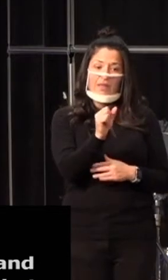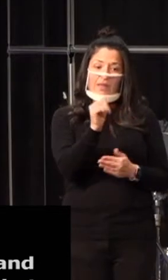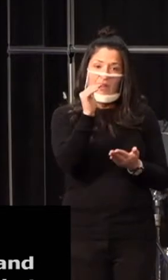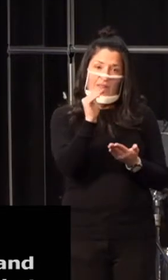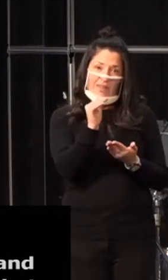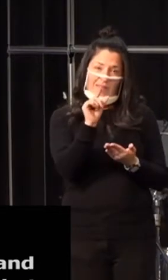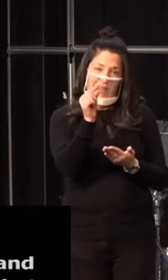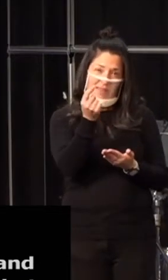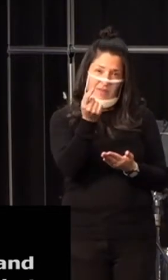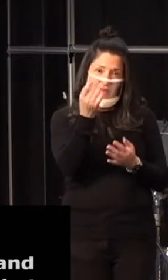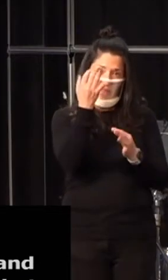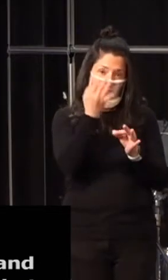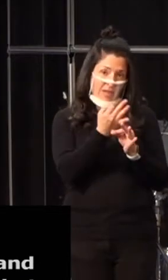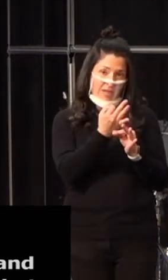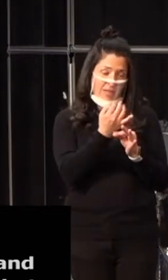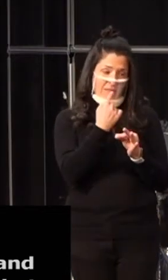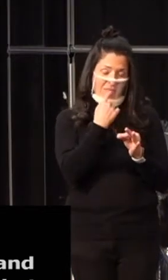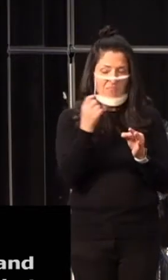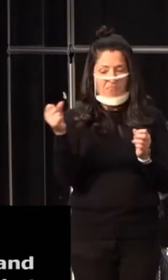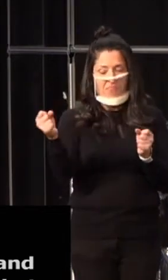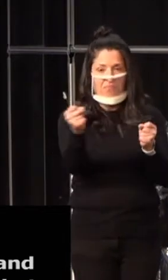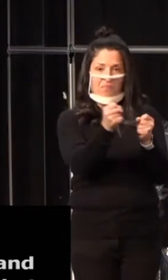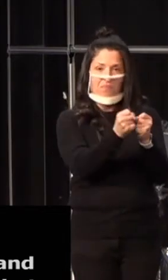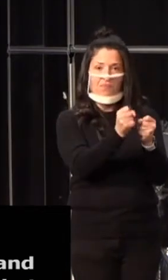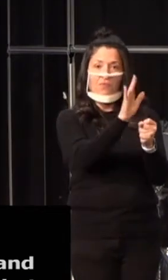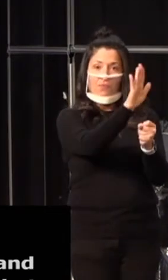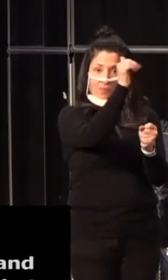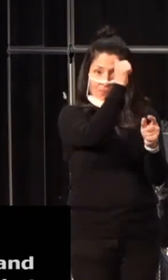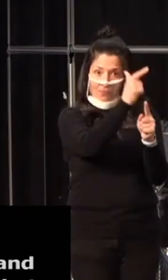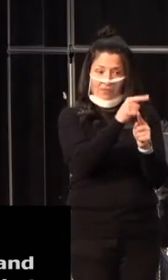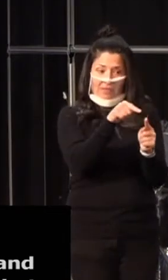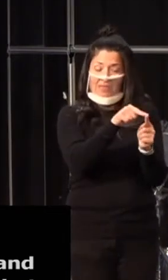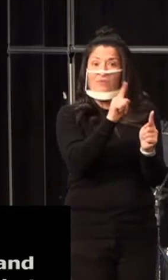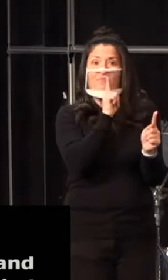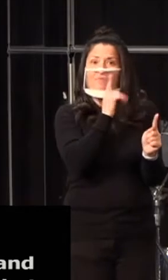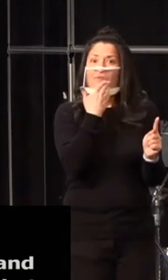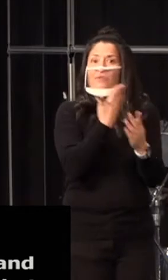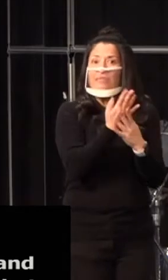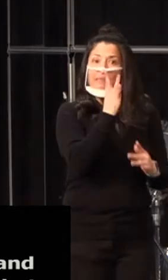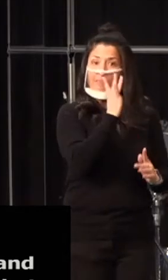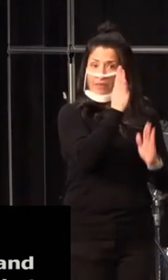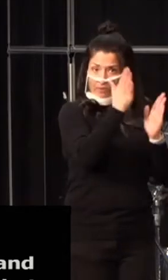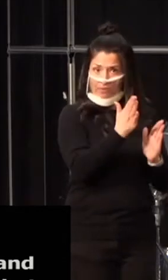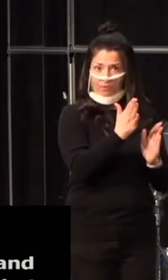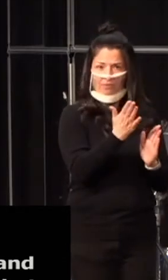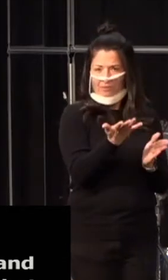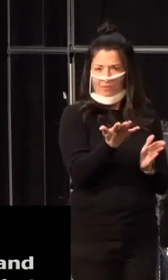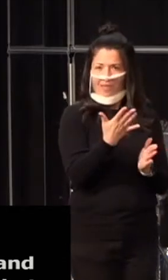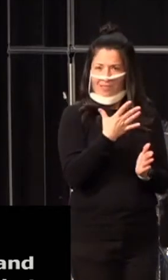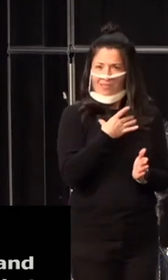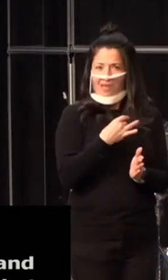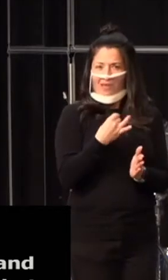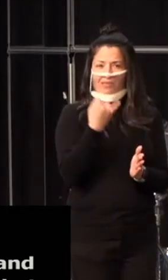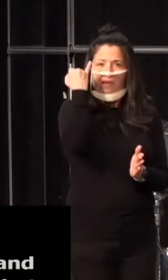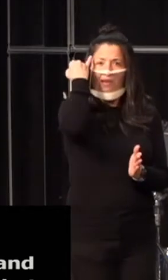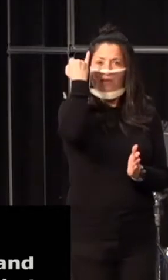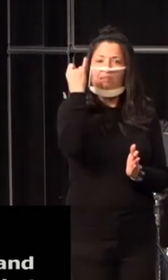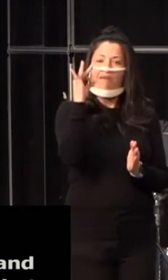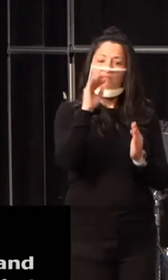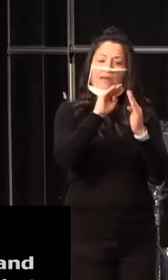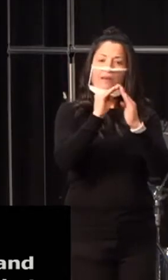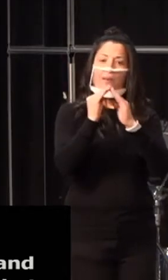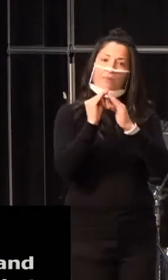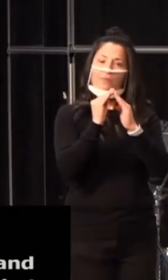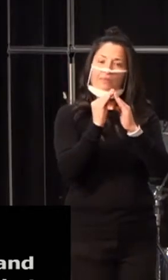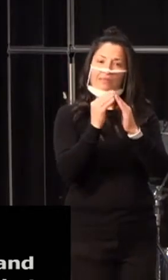ministry alongside someone else. Here's your brother, Aaron. He's, in fact, a great speaker. So I love the community aspect of accomplishing God's plan.